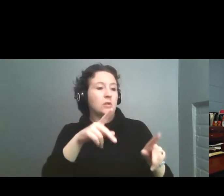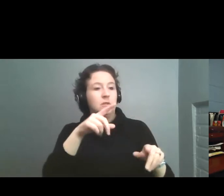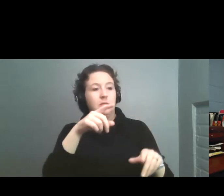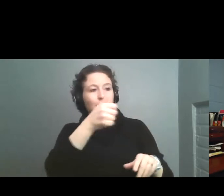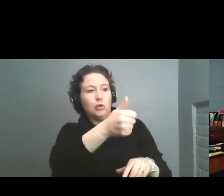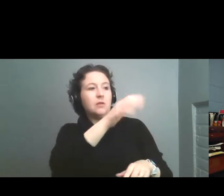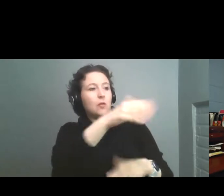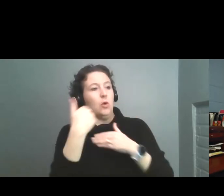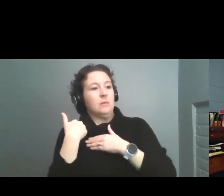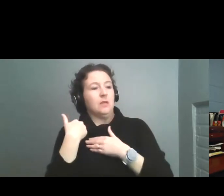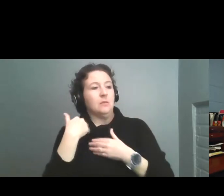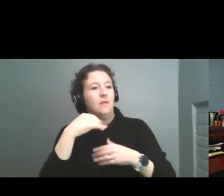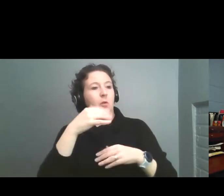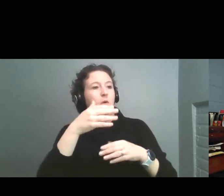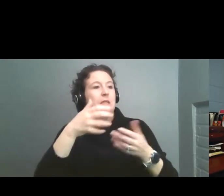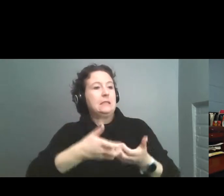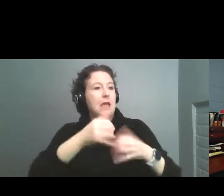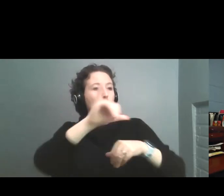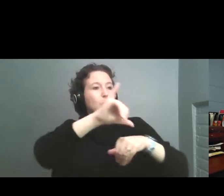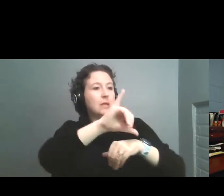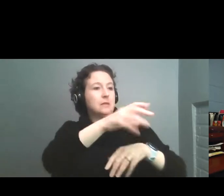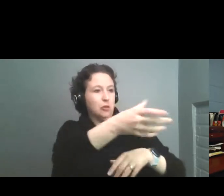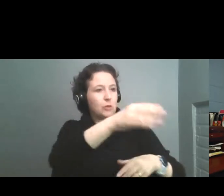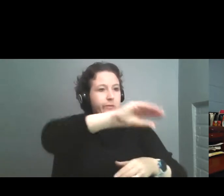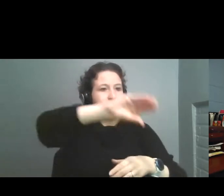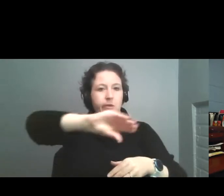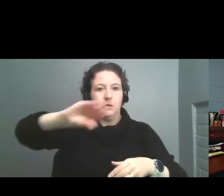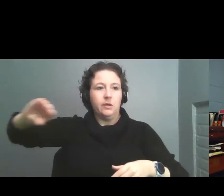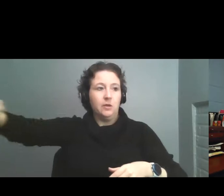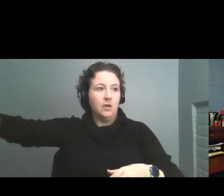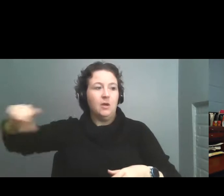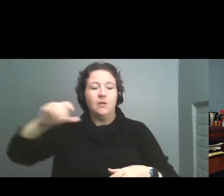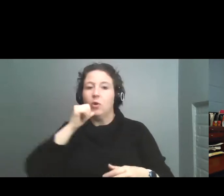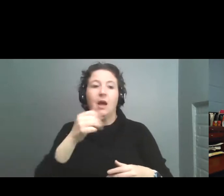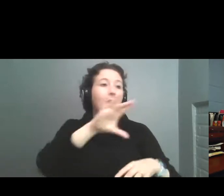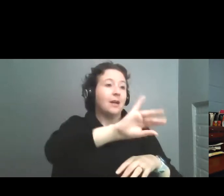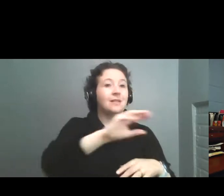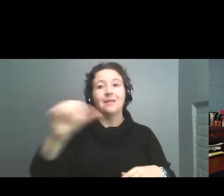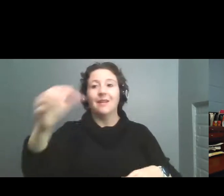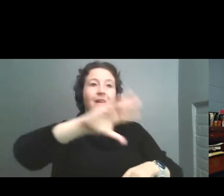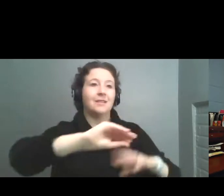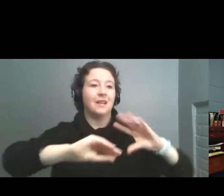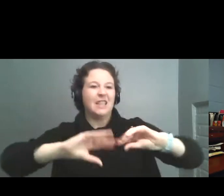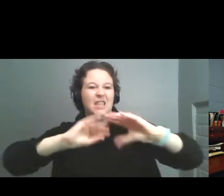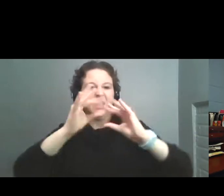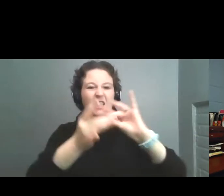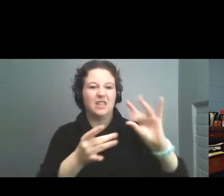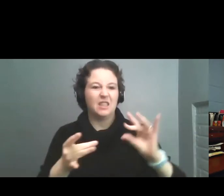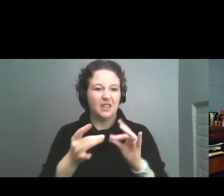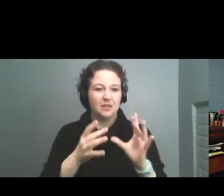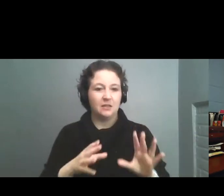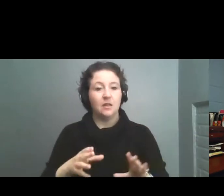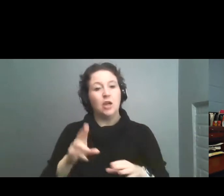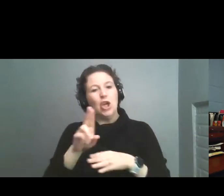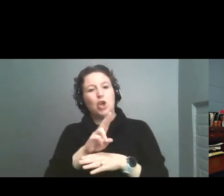food containers, and condiments so that multiple people are not handling those items. Consider using disposable plates,